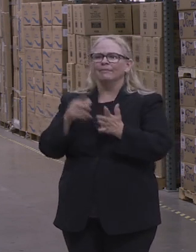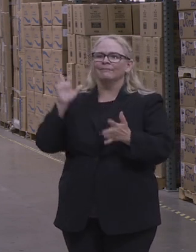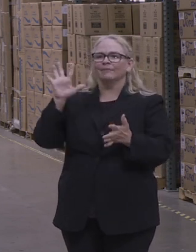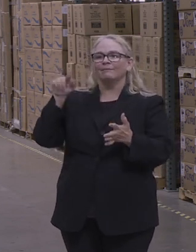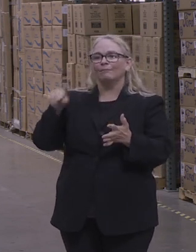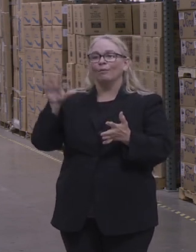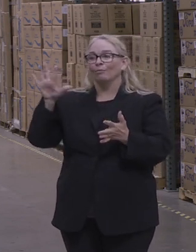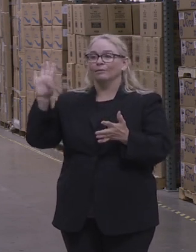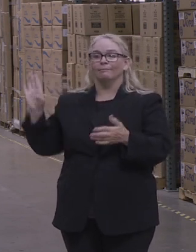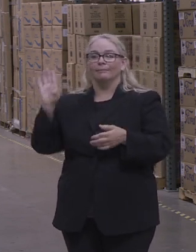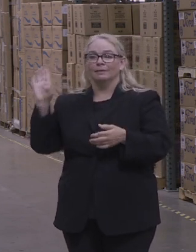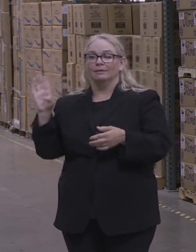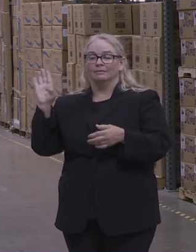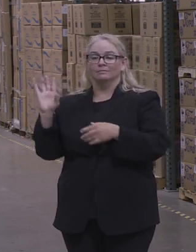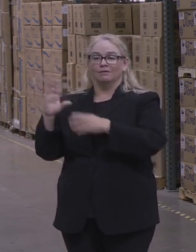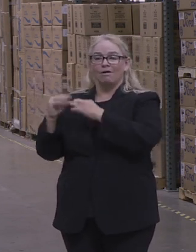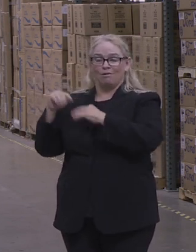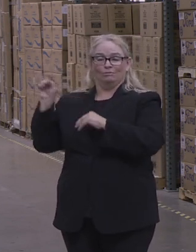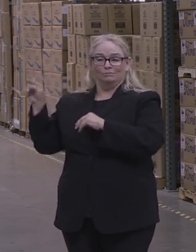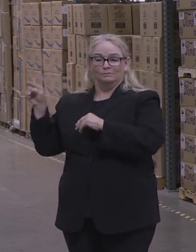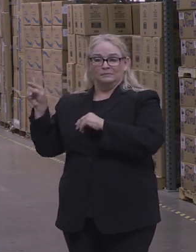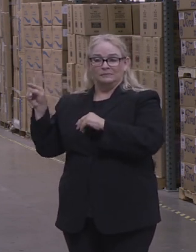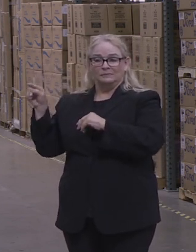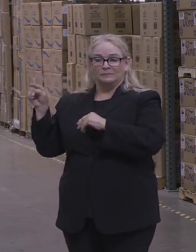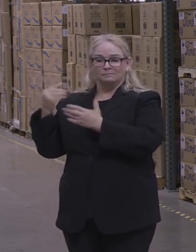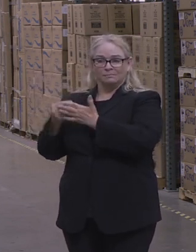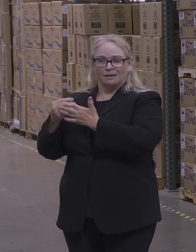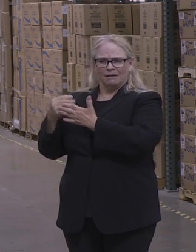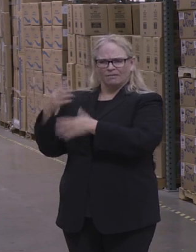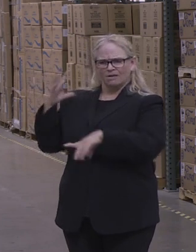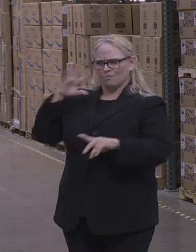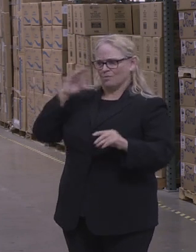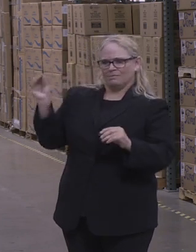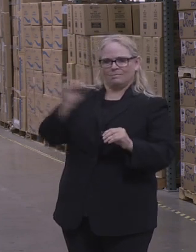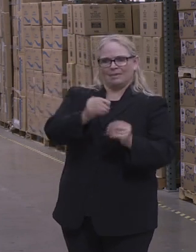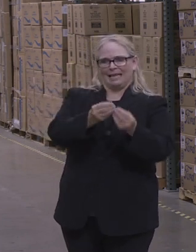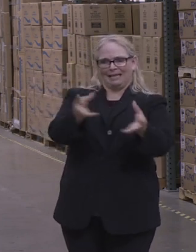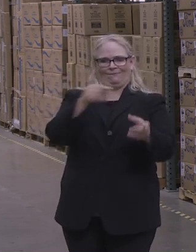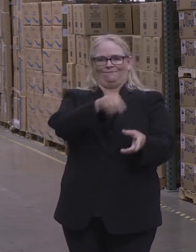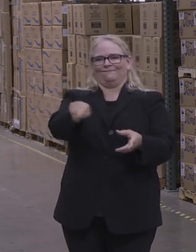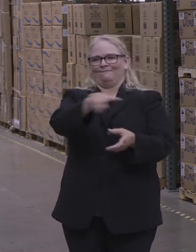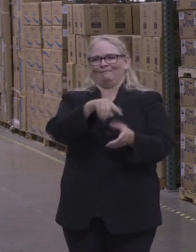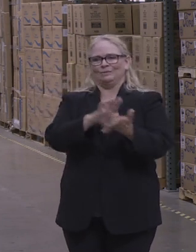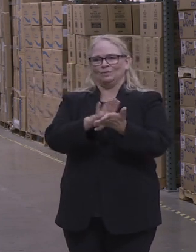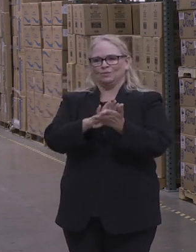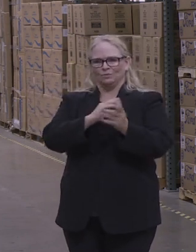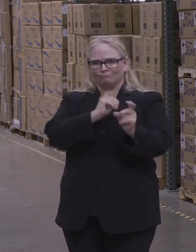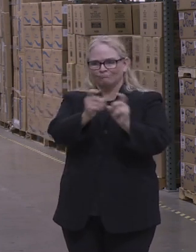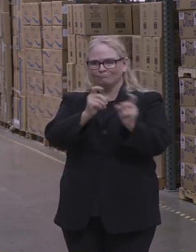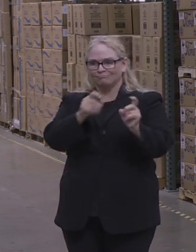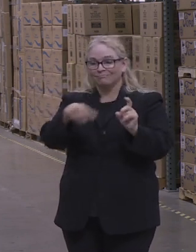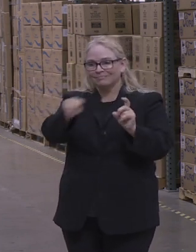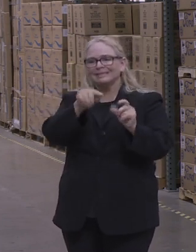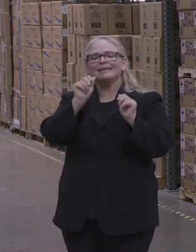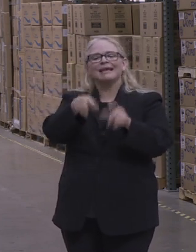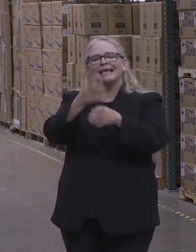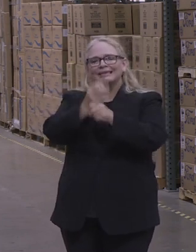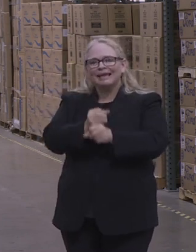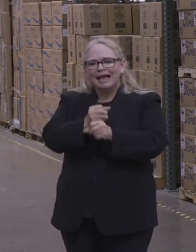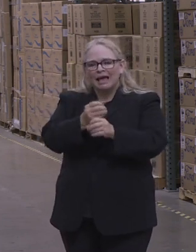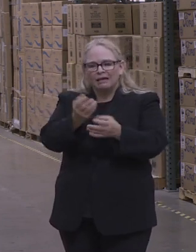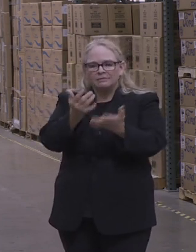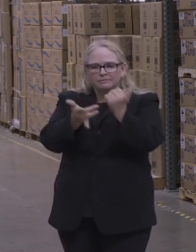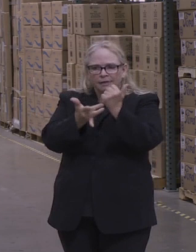billion of resources that allow districts to procure technology,